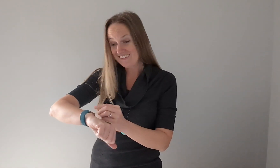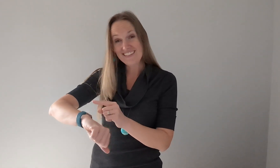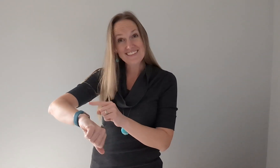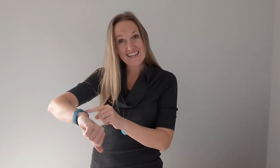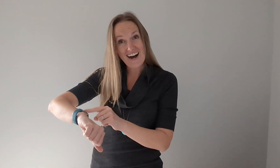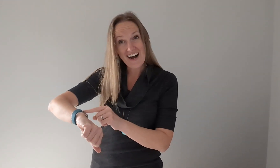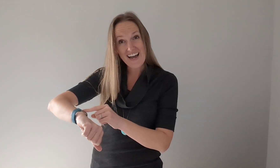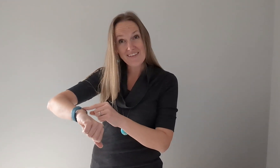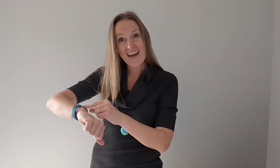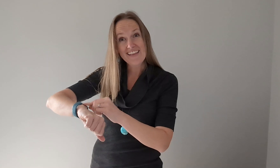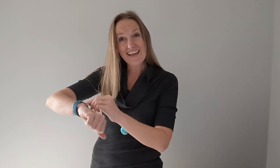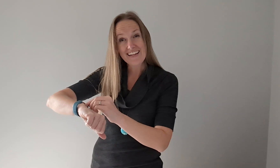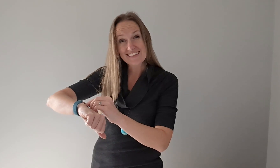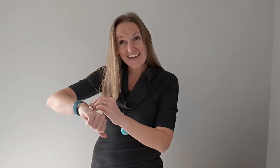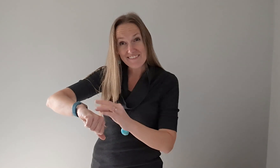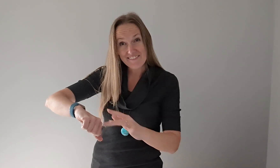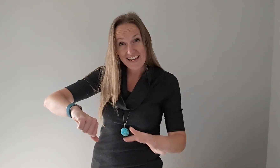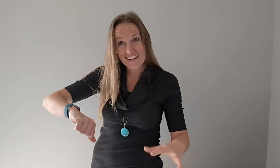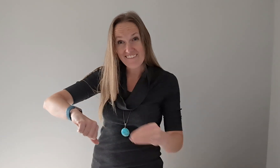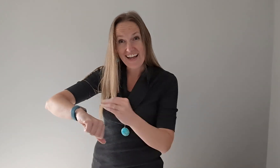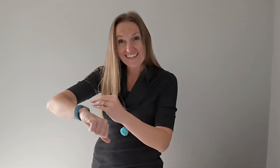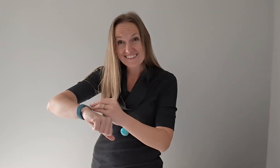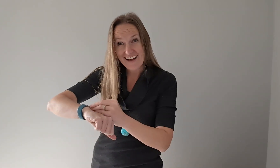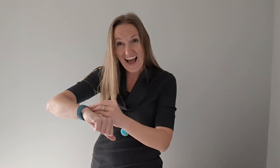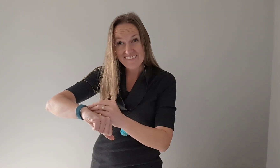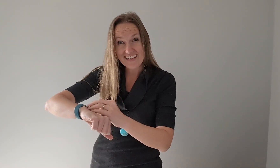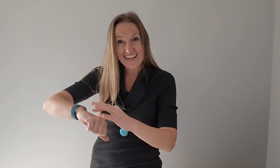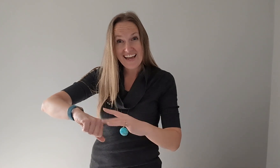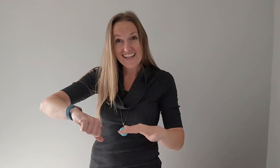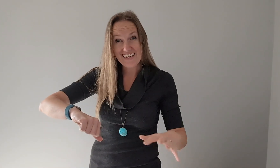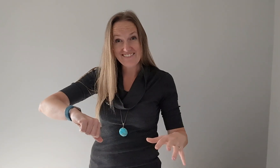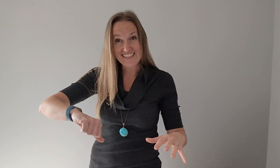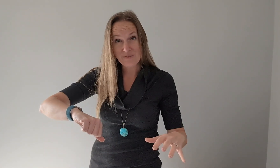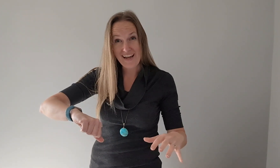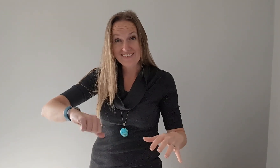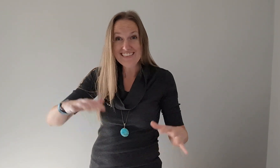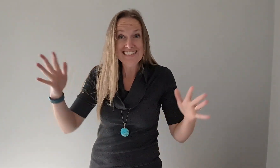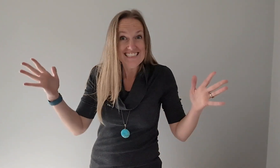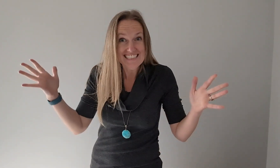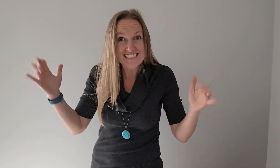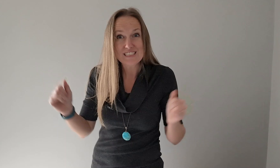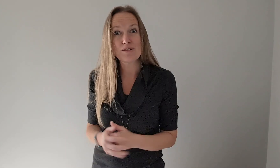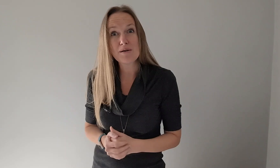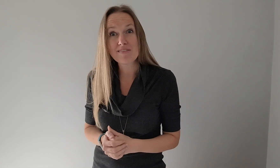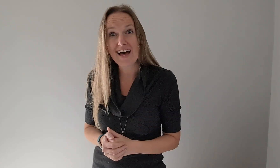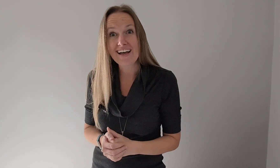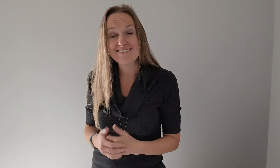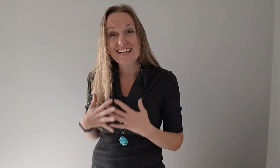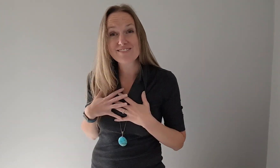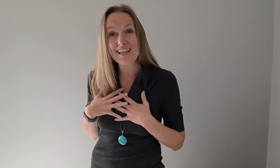is time and then it's kind of fading away. So you have it and then it fades away. Sorry about that. Thanks for